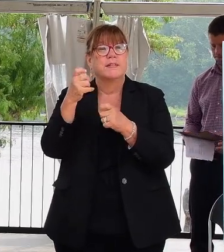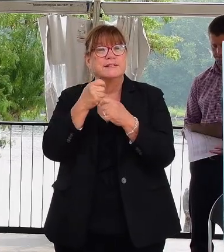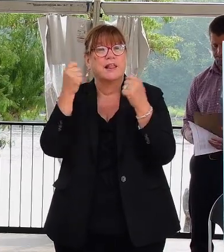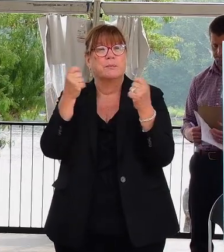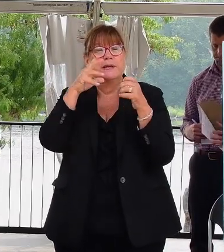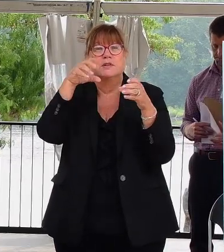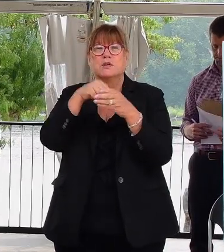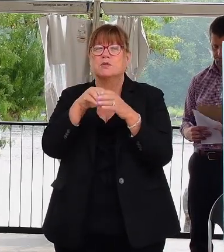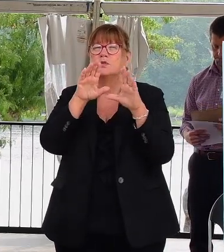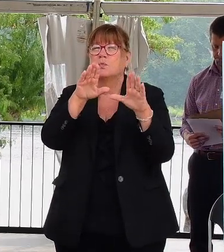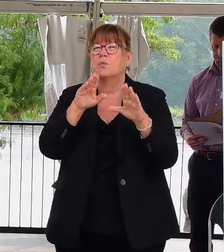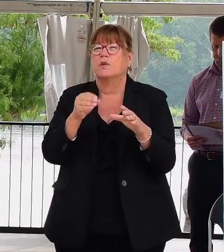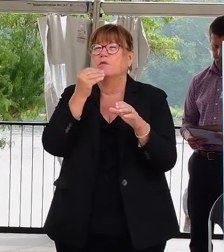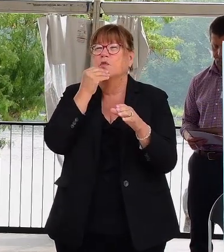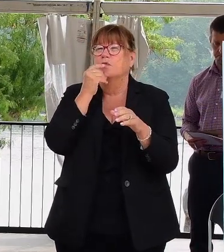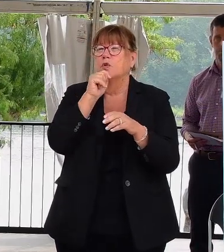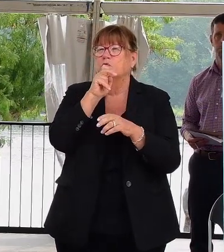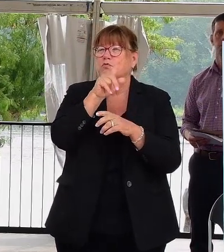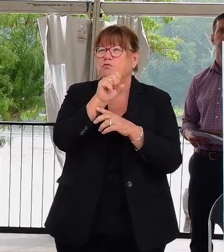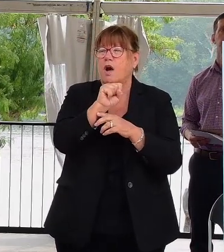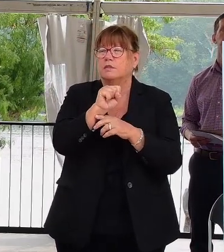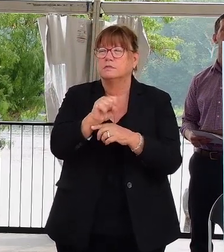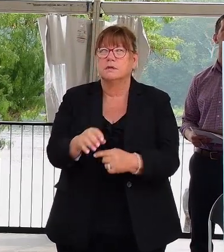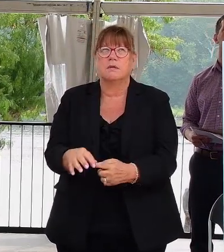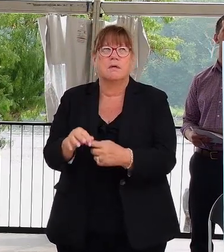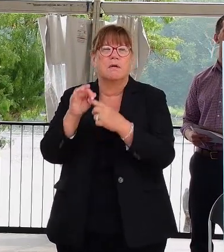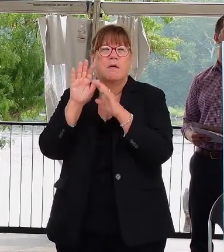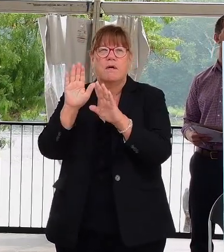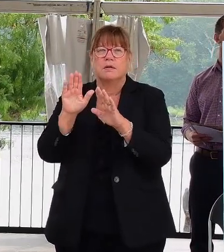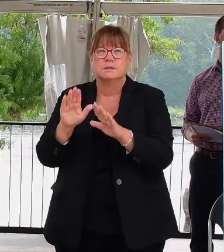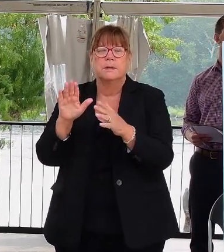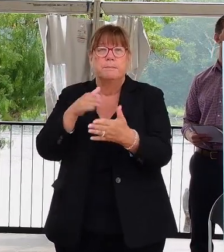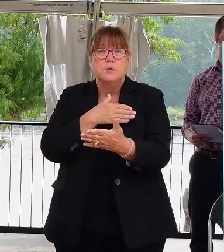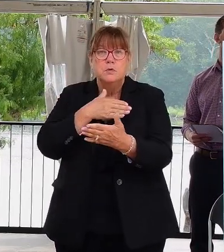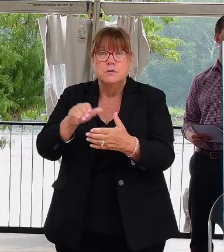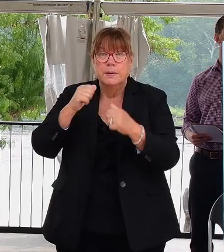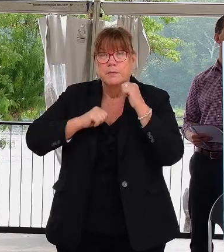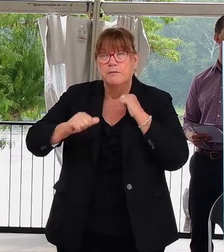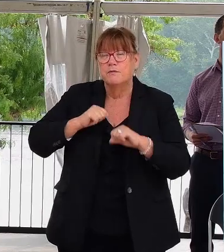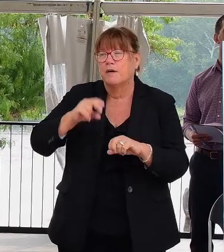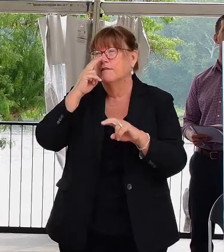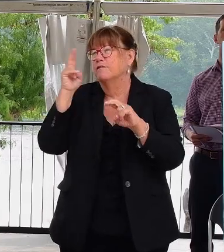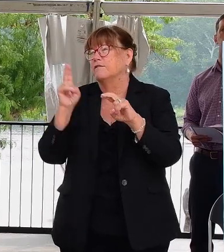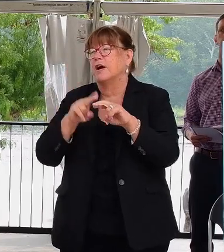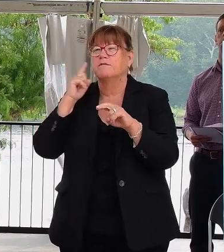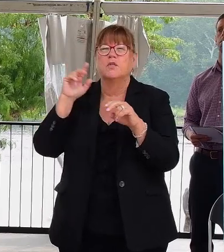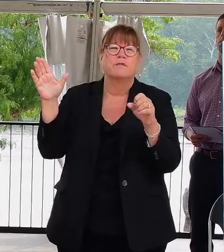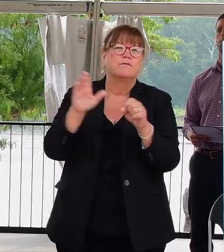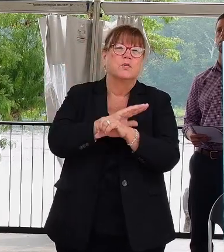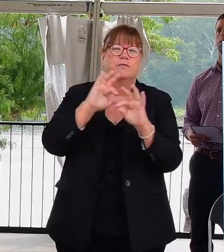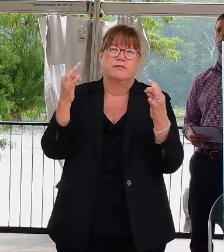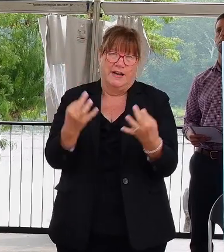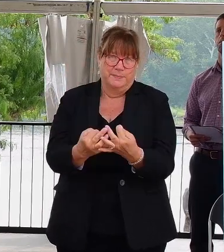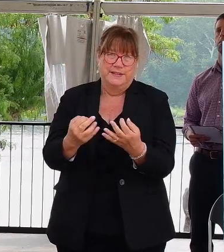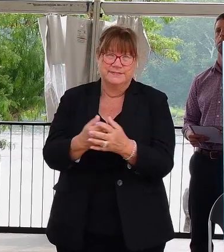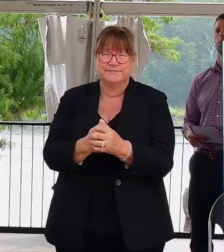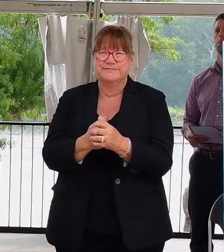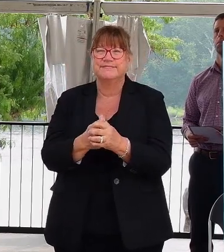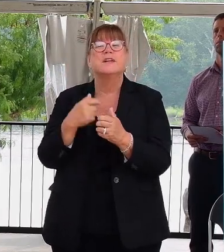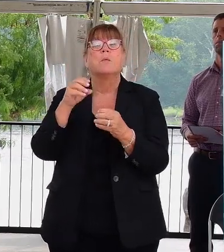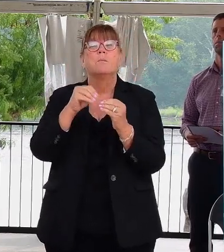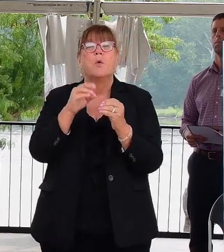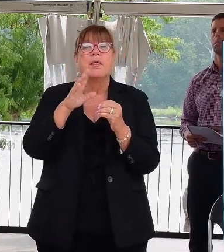food trucks, exceptional musical performances, and fun for the entire family. More